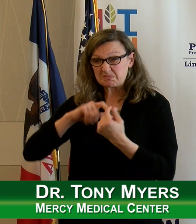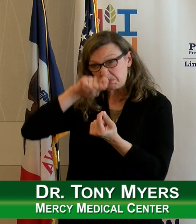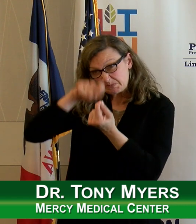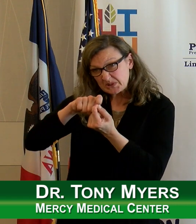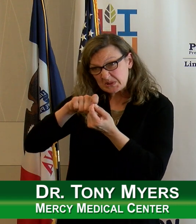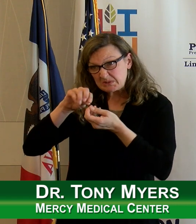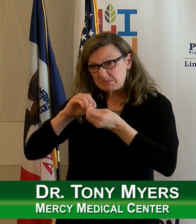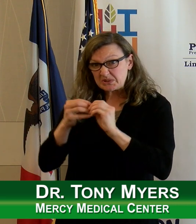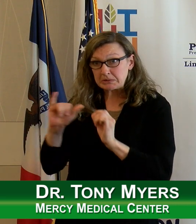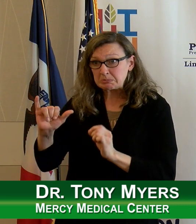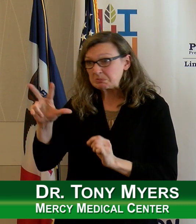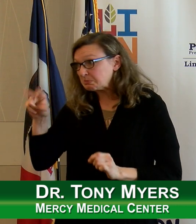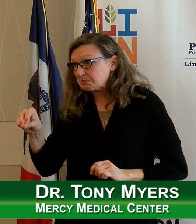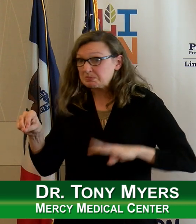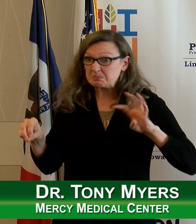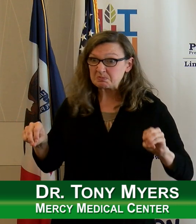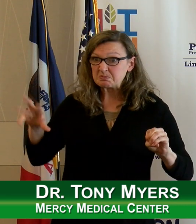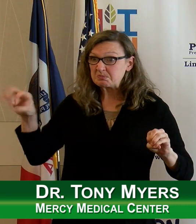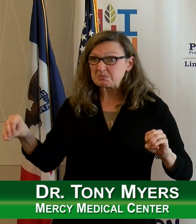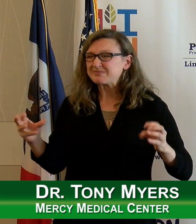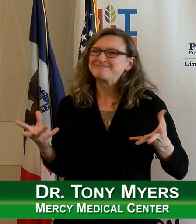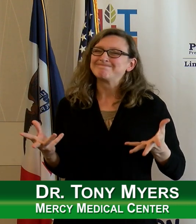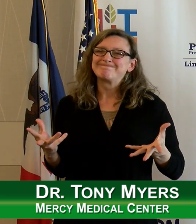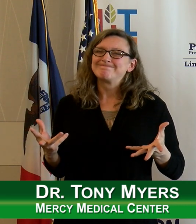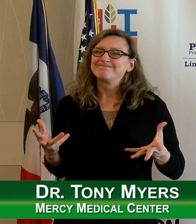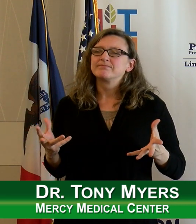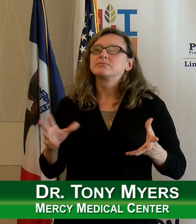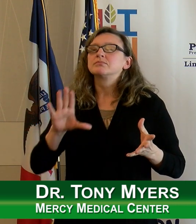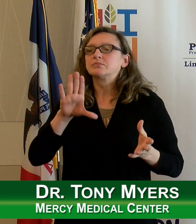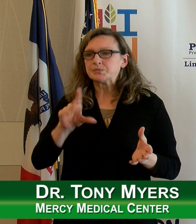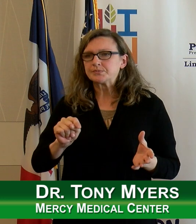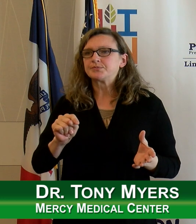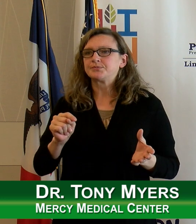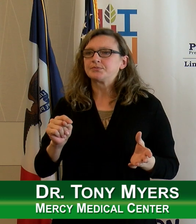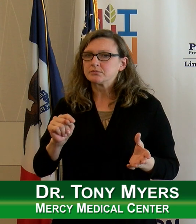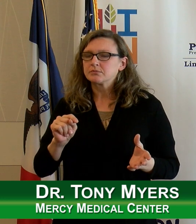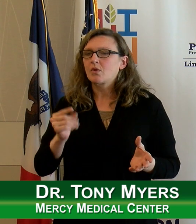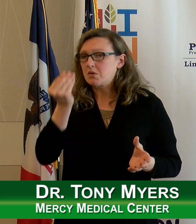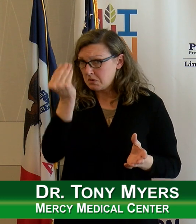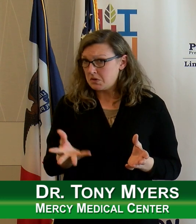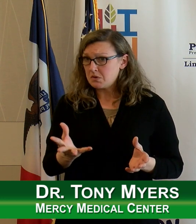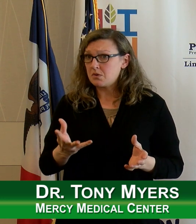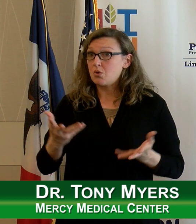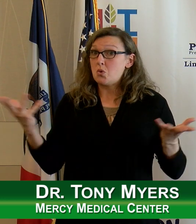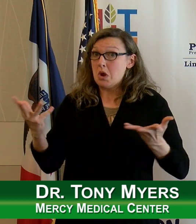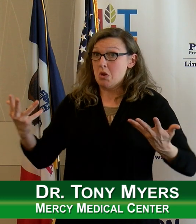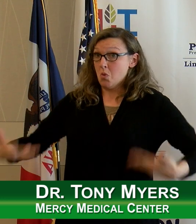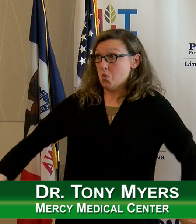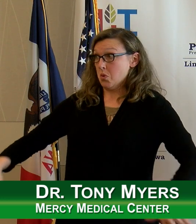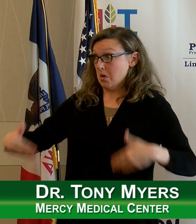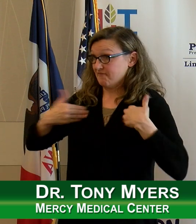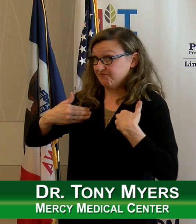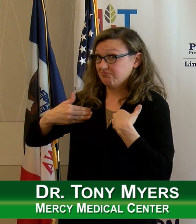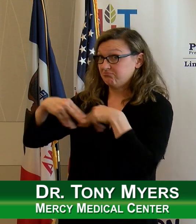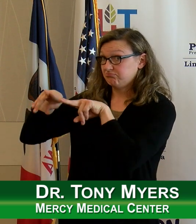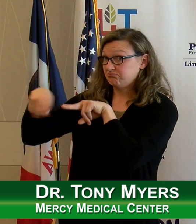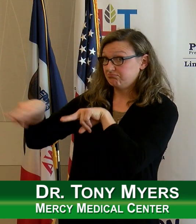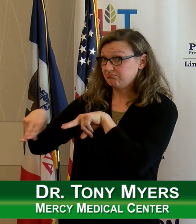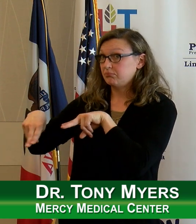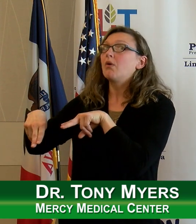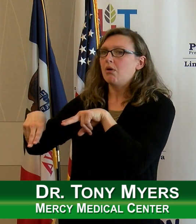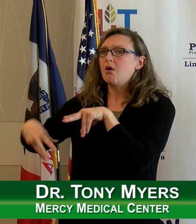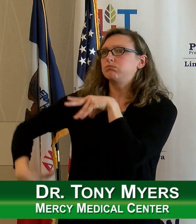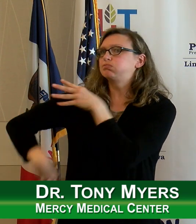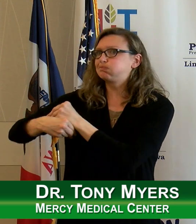had a lot of conversation over the last few weeks about how we've increased capacity. So I'll answer it this way. Both hospitals, Unity Point